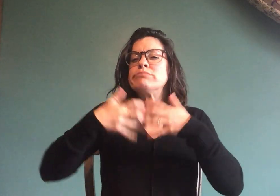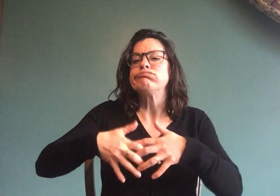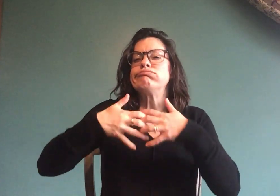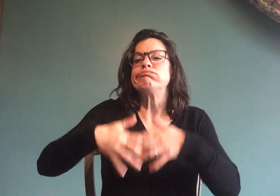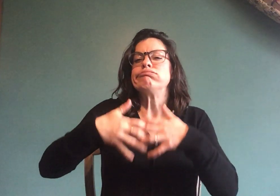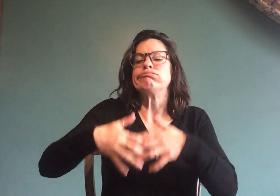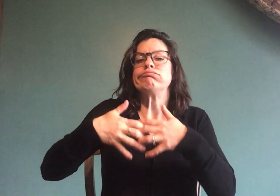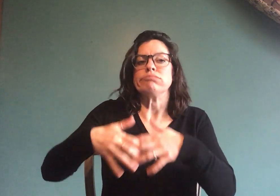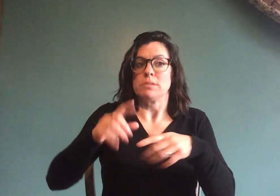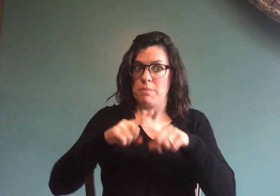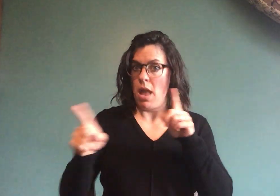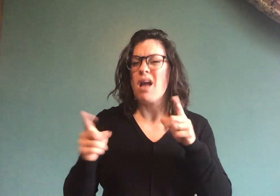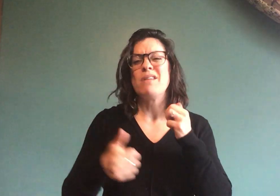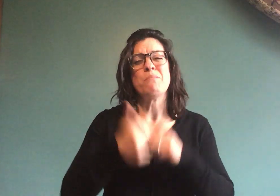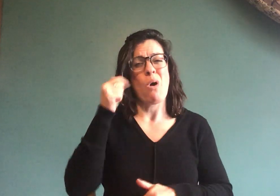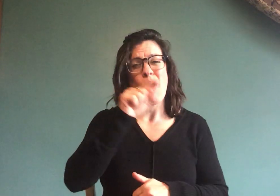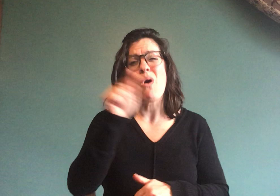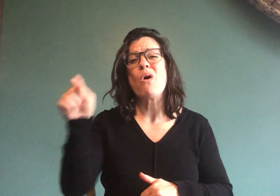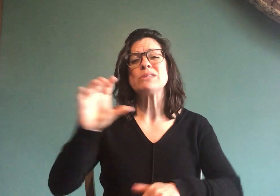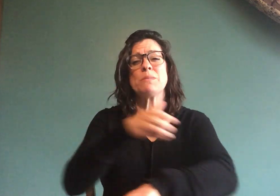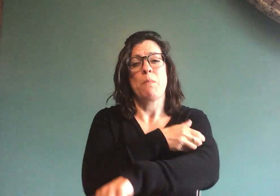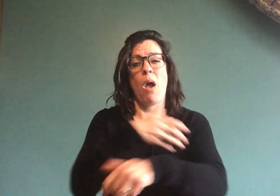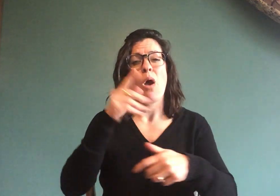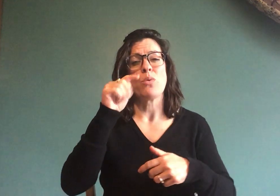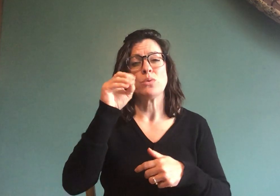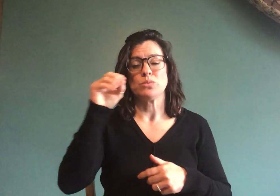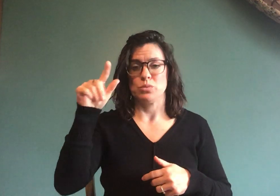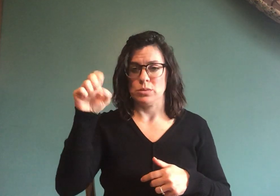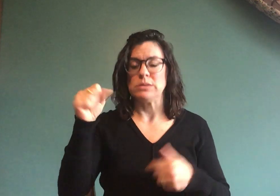belt, all right, what could possibly happen?